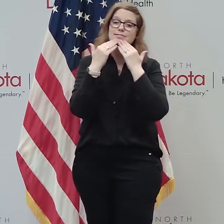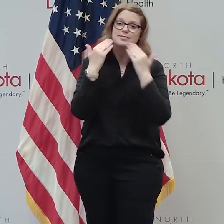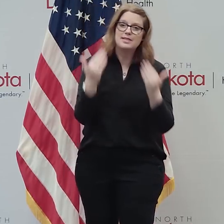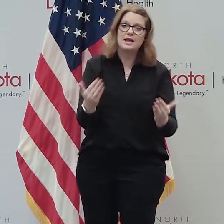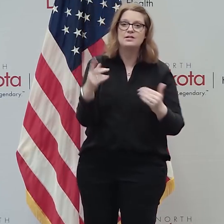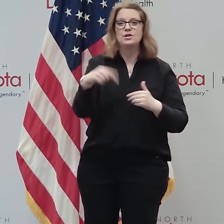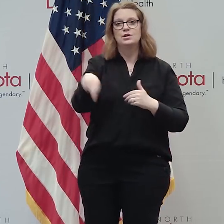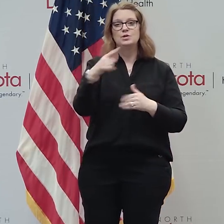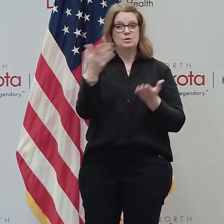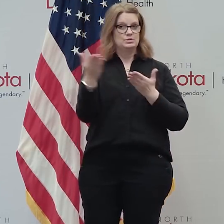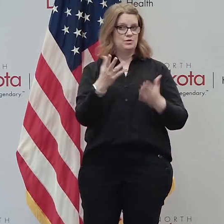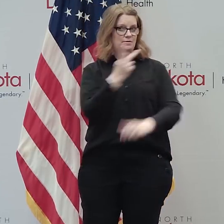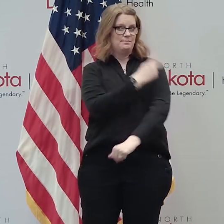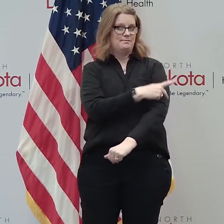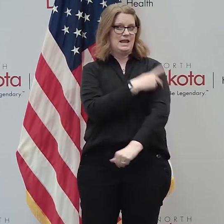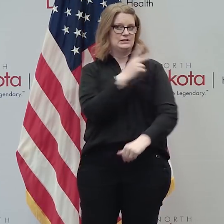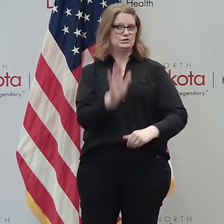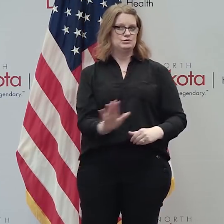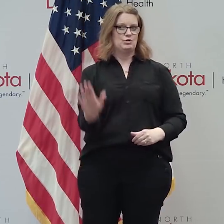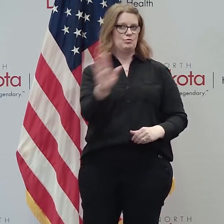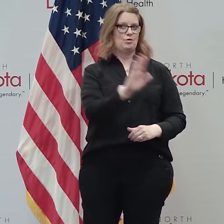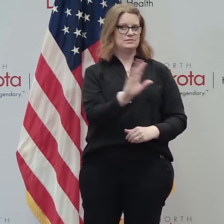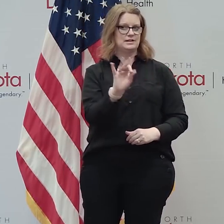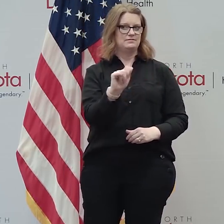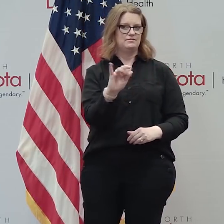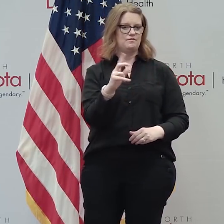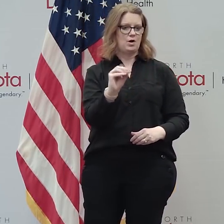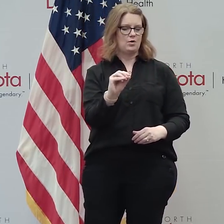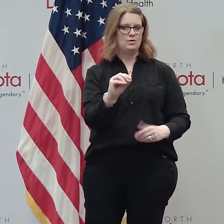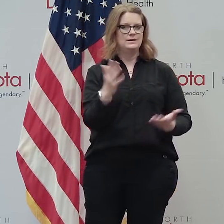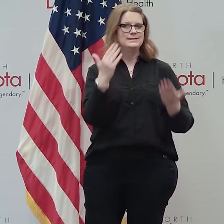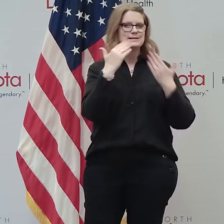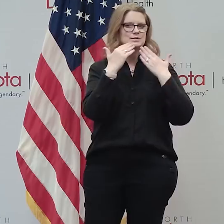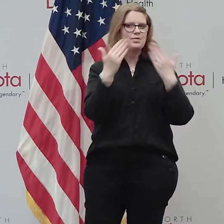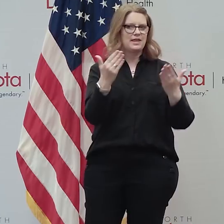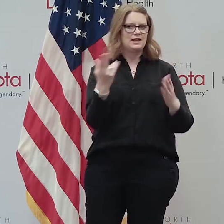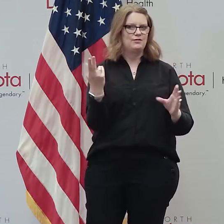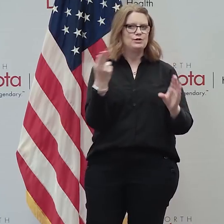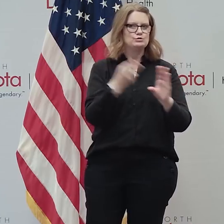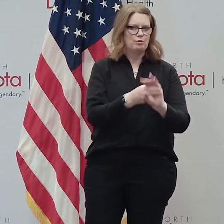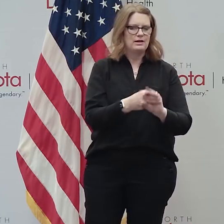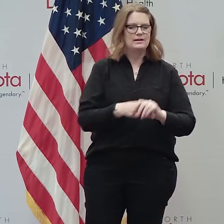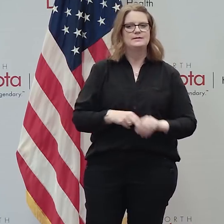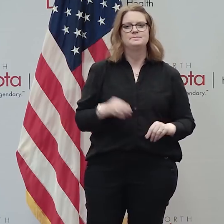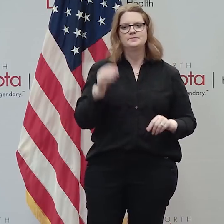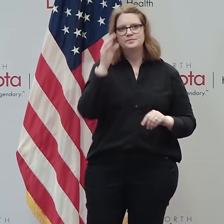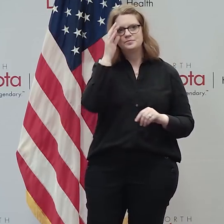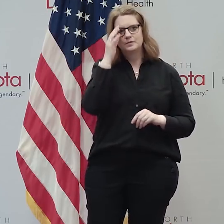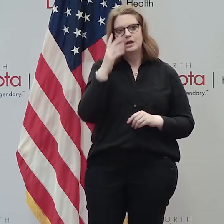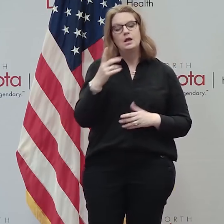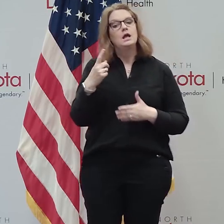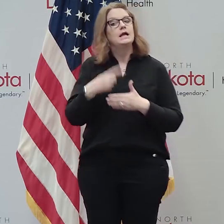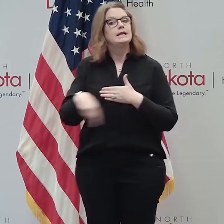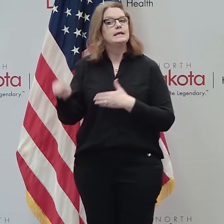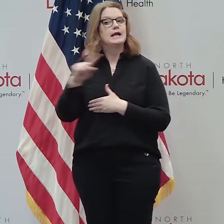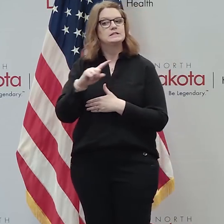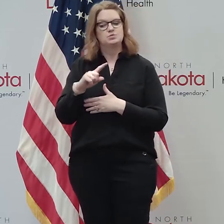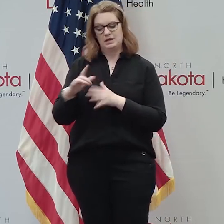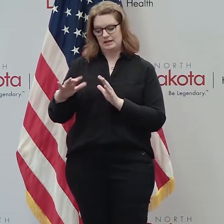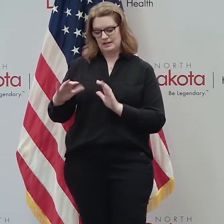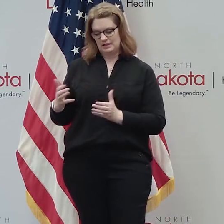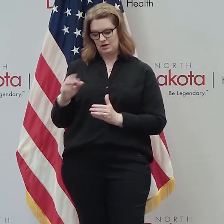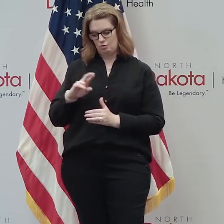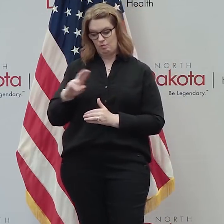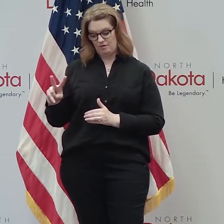their patients in Fargo. So thank you for joining in the fight. Next week, task force will